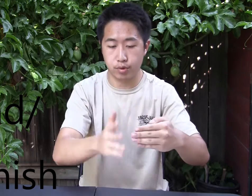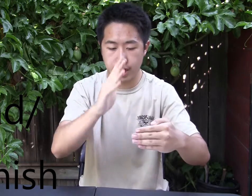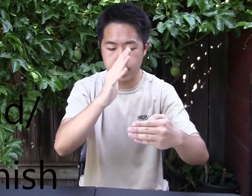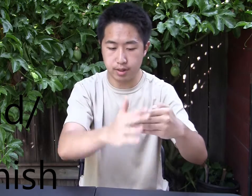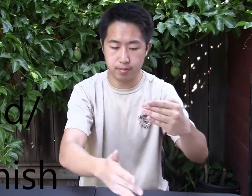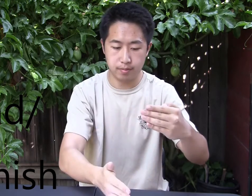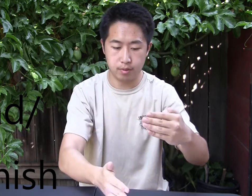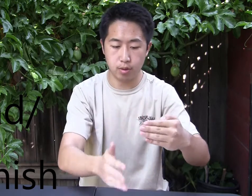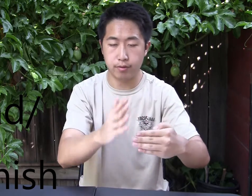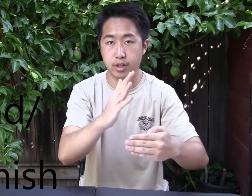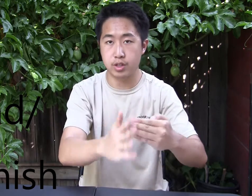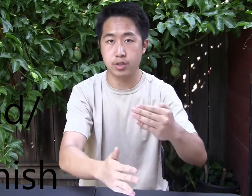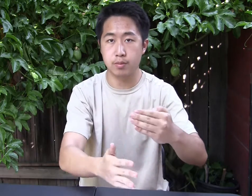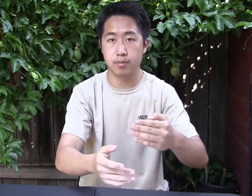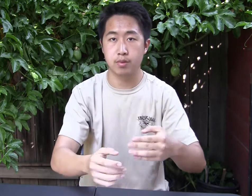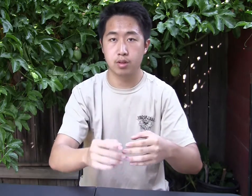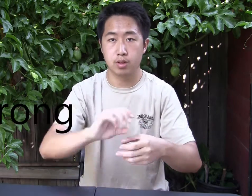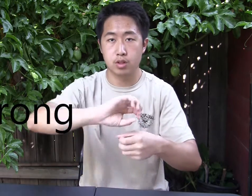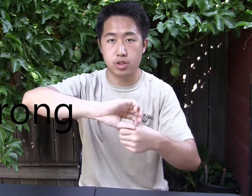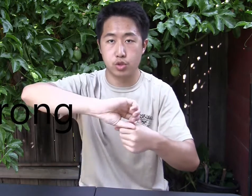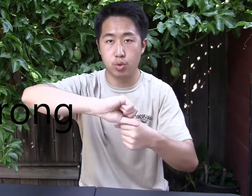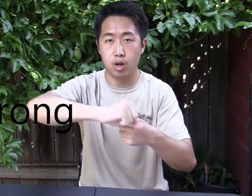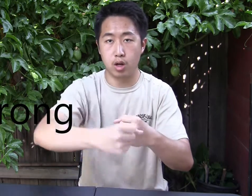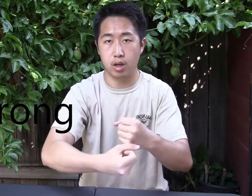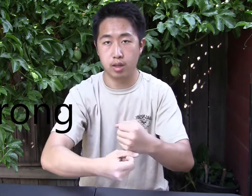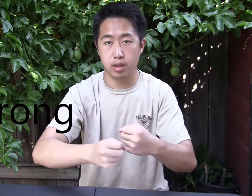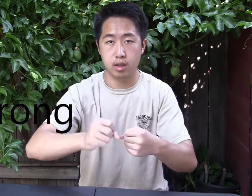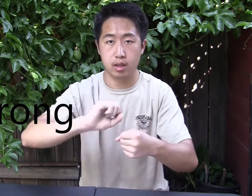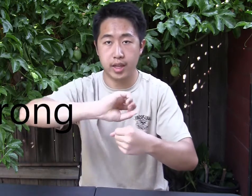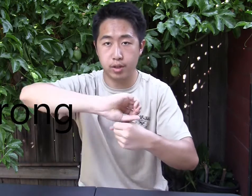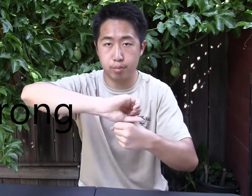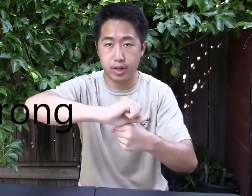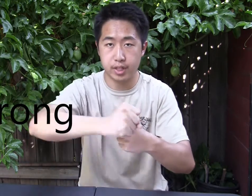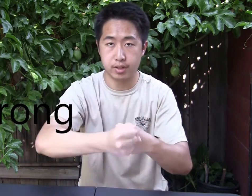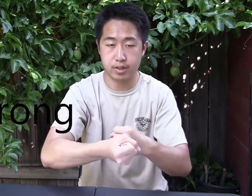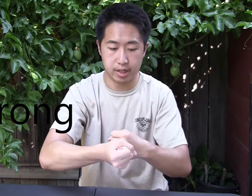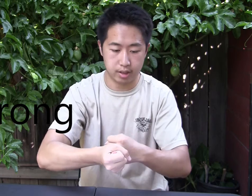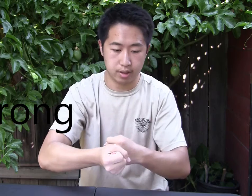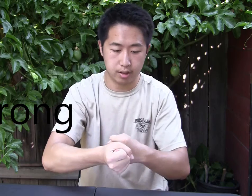end or finish. Strong, like you're breaking a stick.